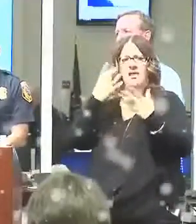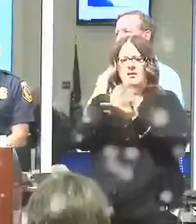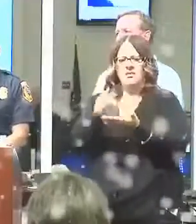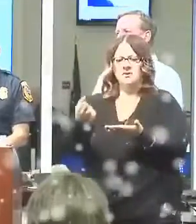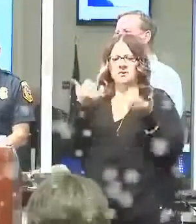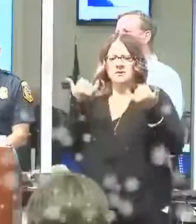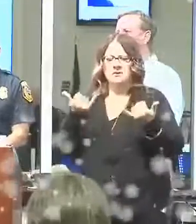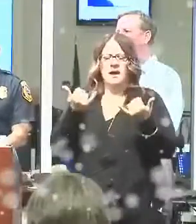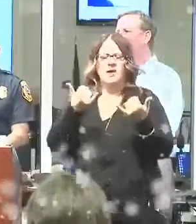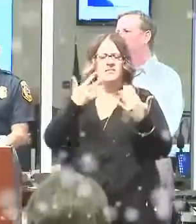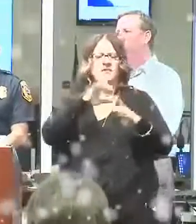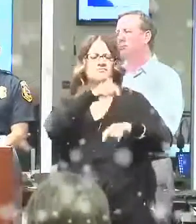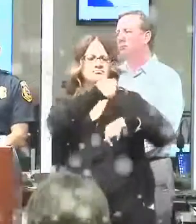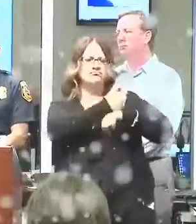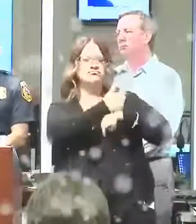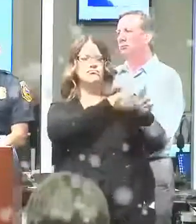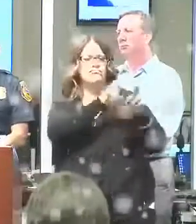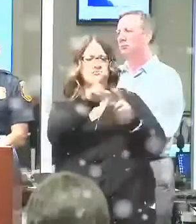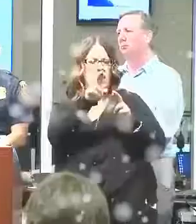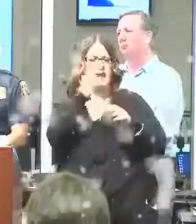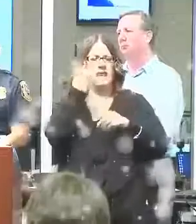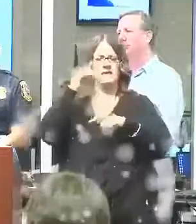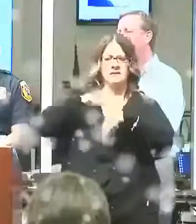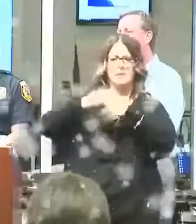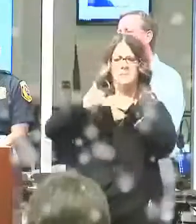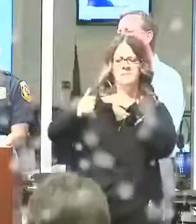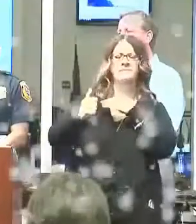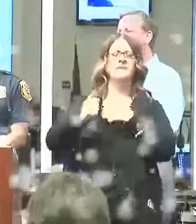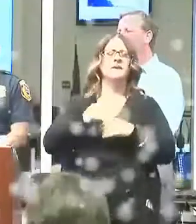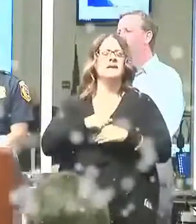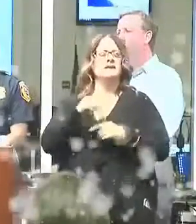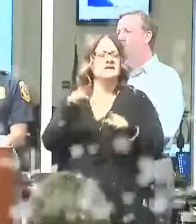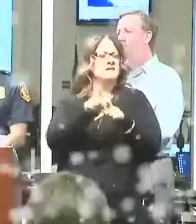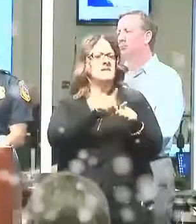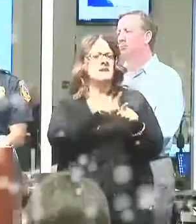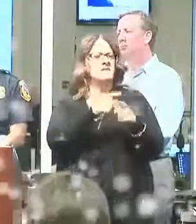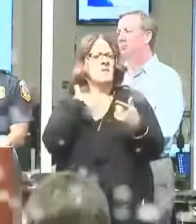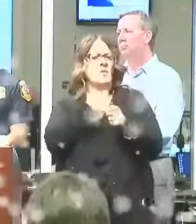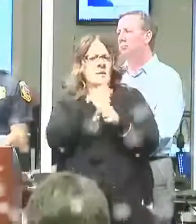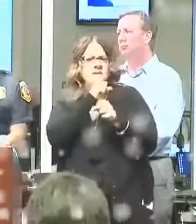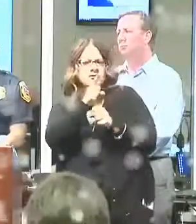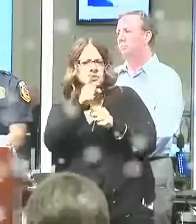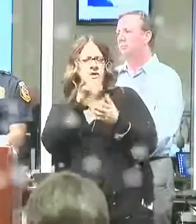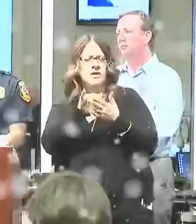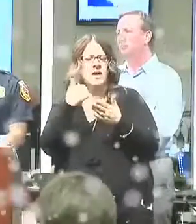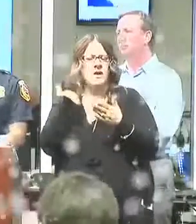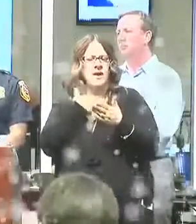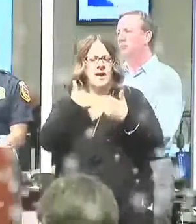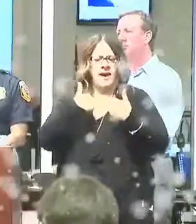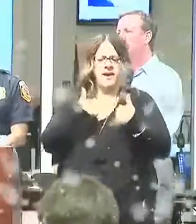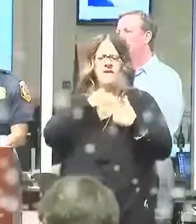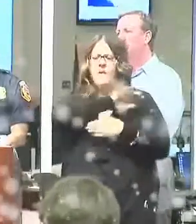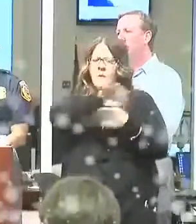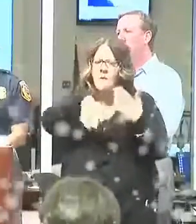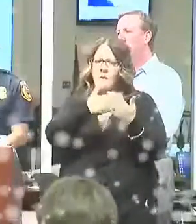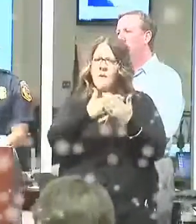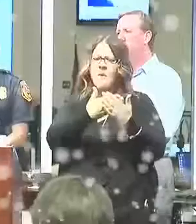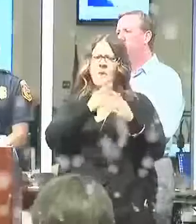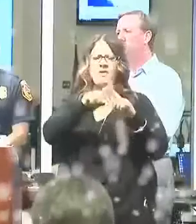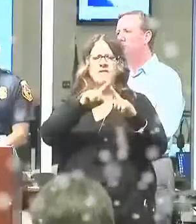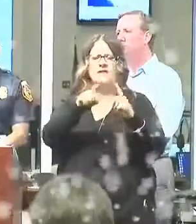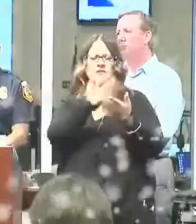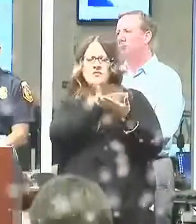the idea here was that, like all of us, this sort of unfolded, and we wanted to make sure we had all the resources in